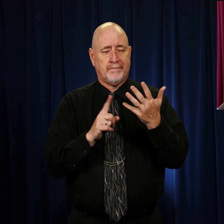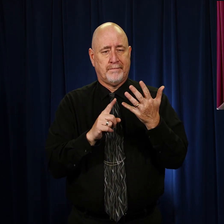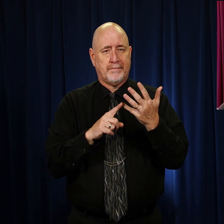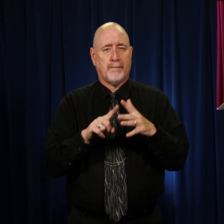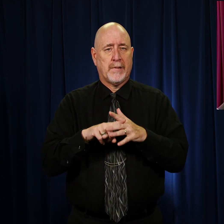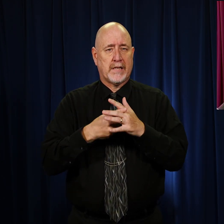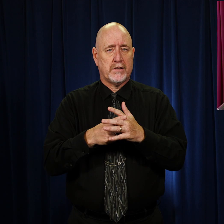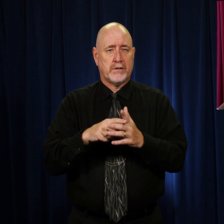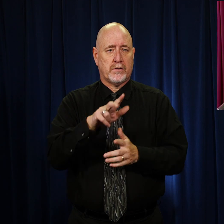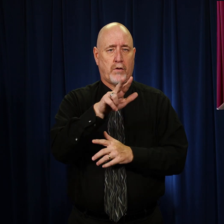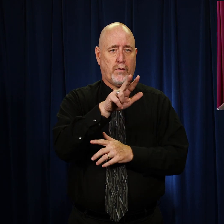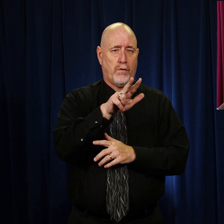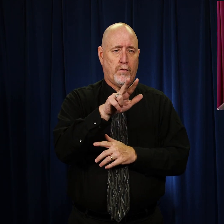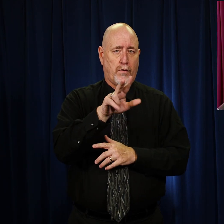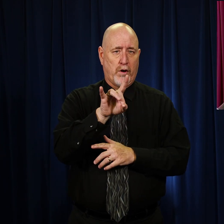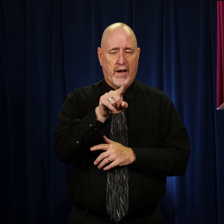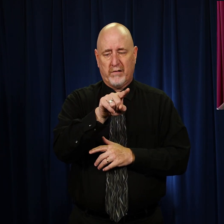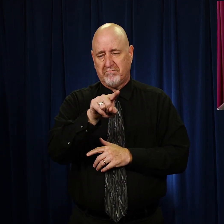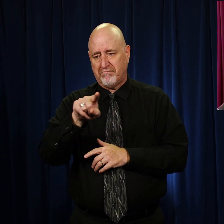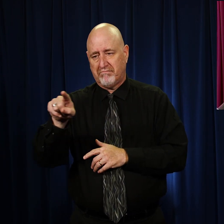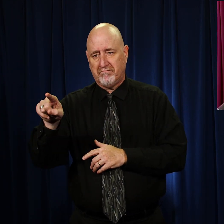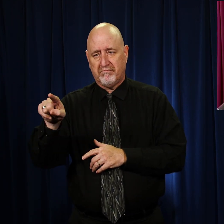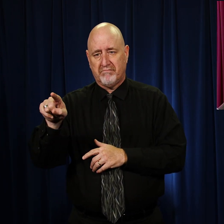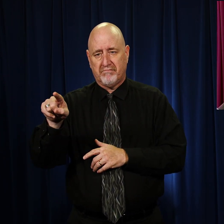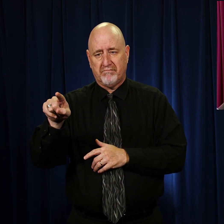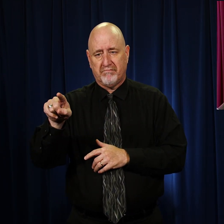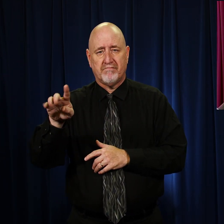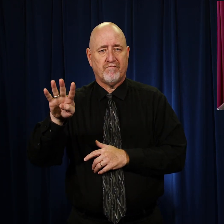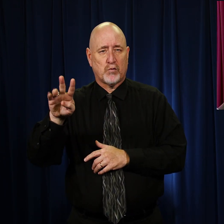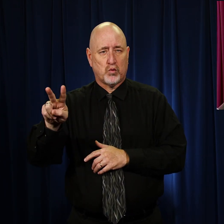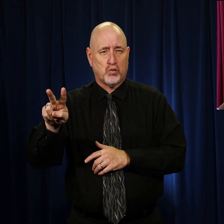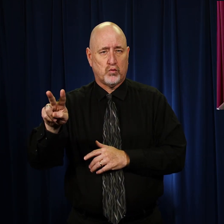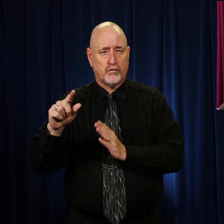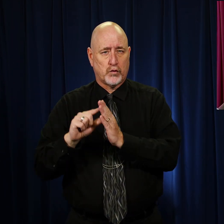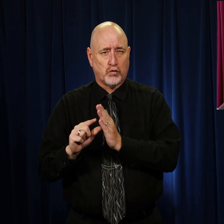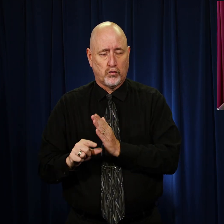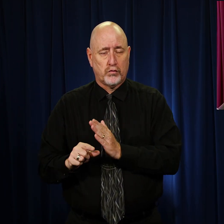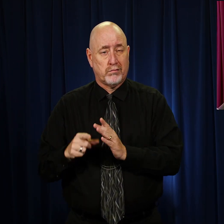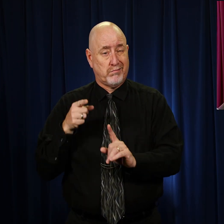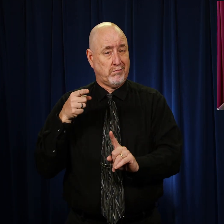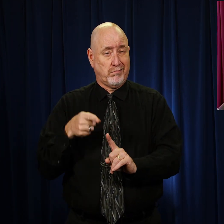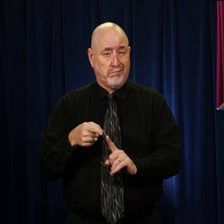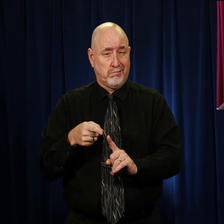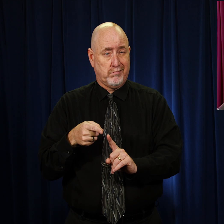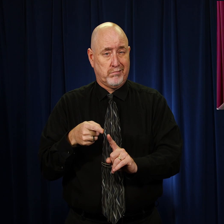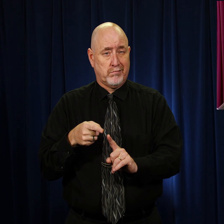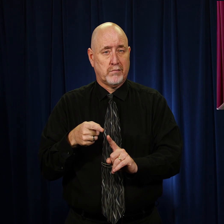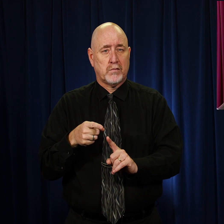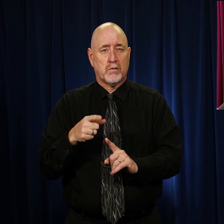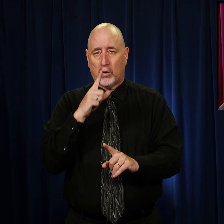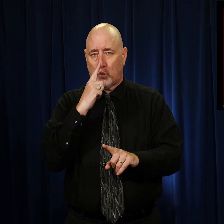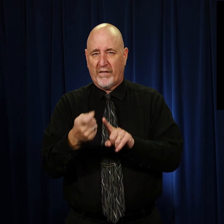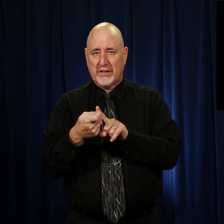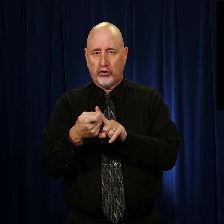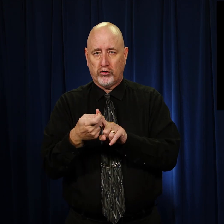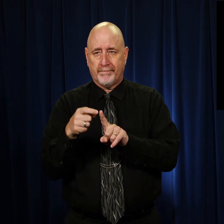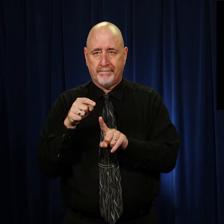that begins in verse 38. It's going to run down through verse 42, and this has to do with